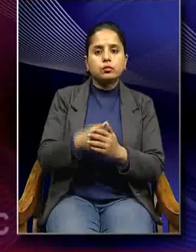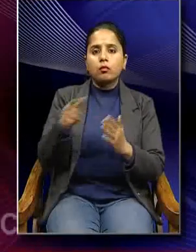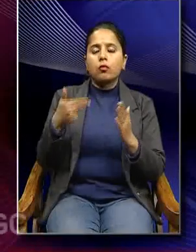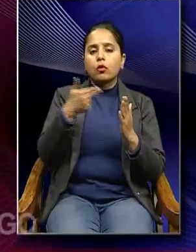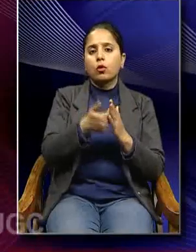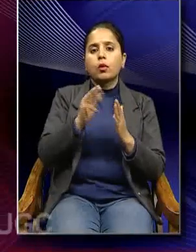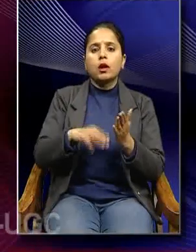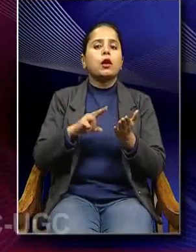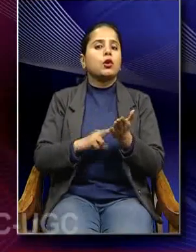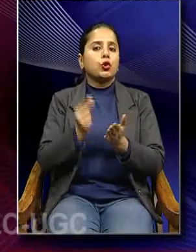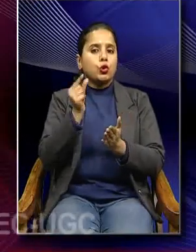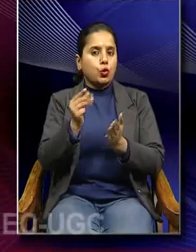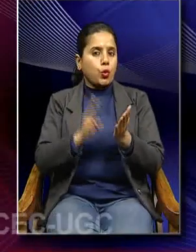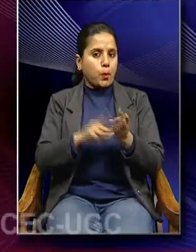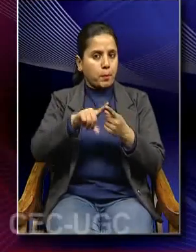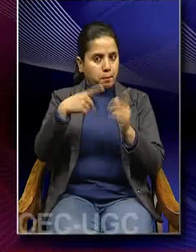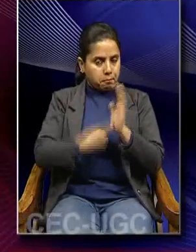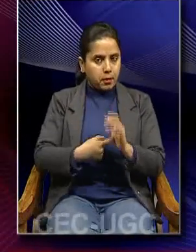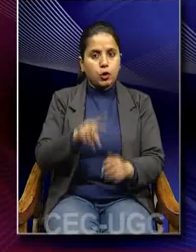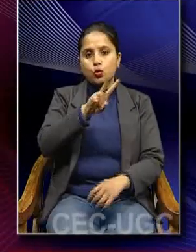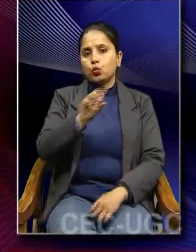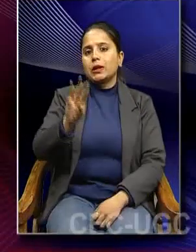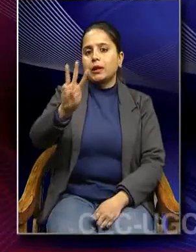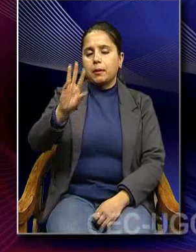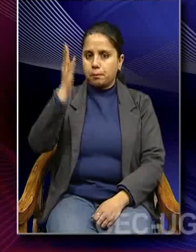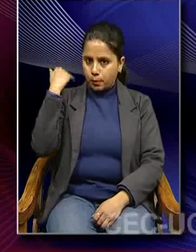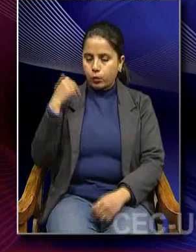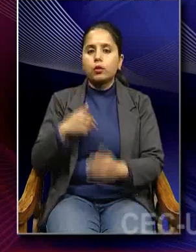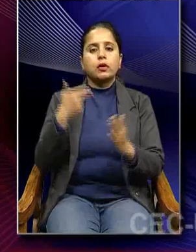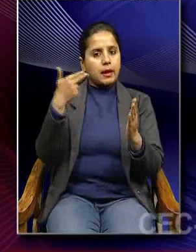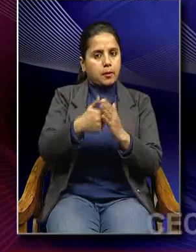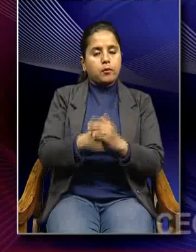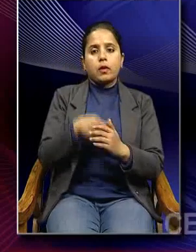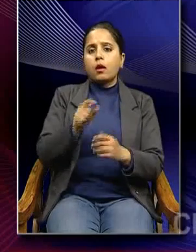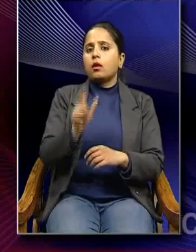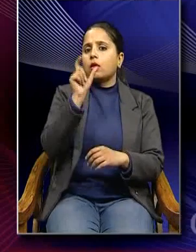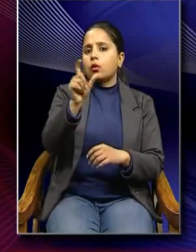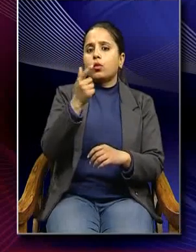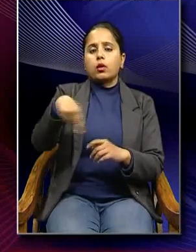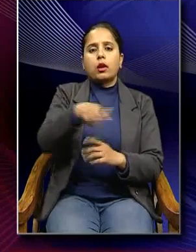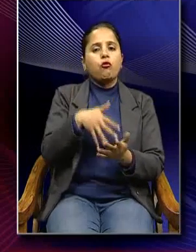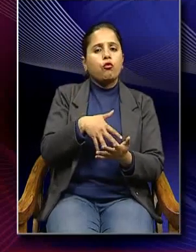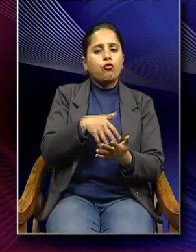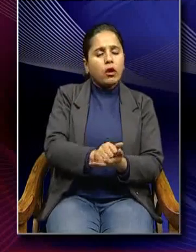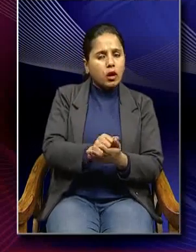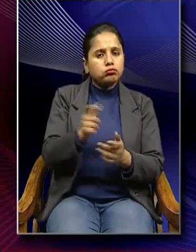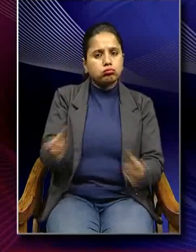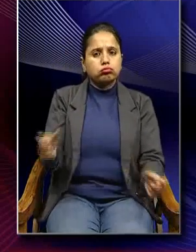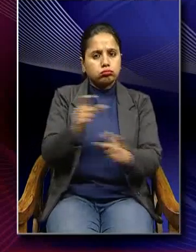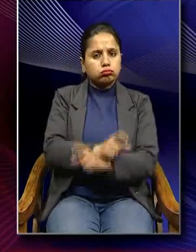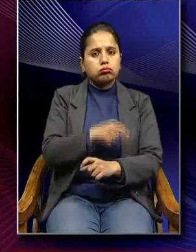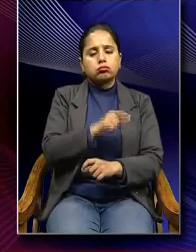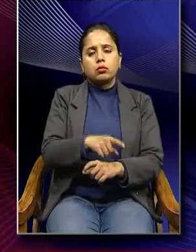Neumayer in 2003. The term weak sustainability